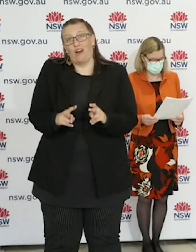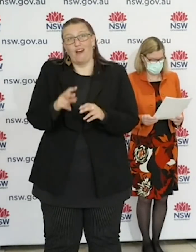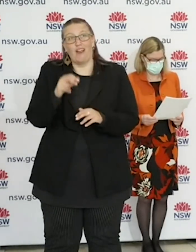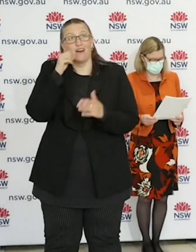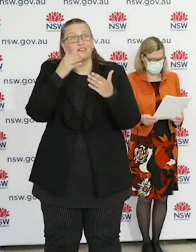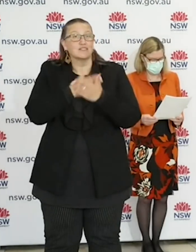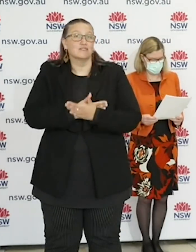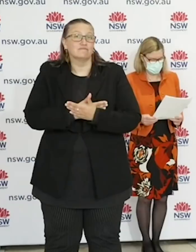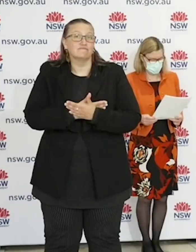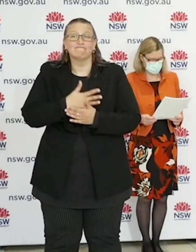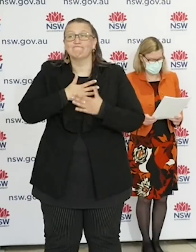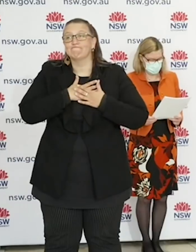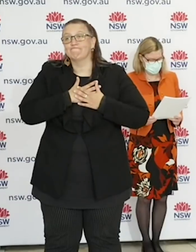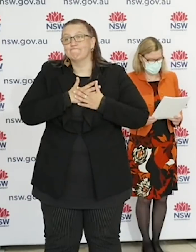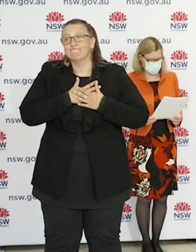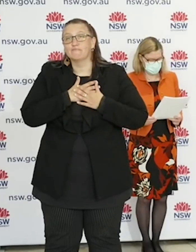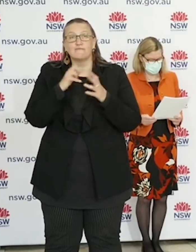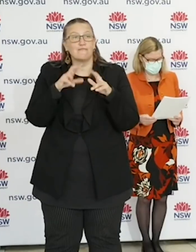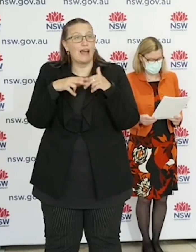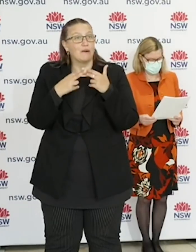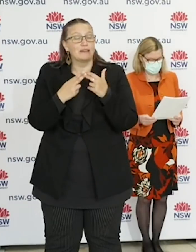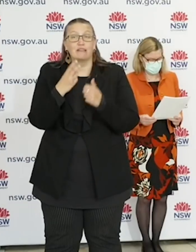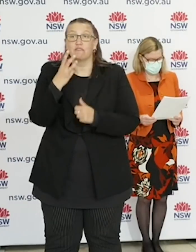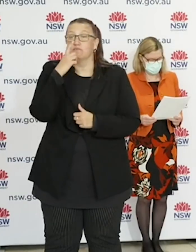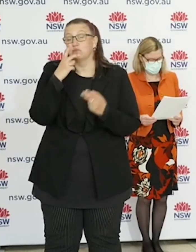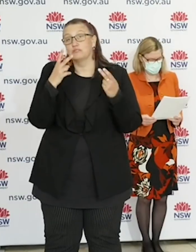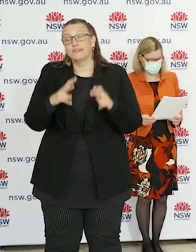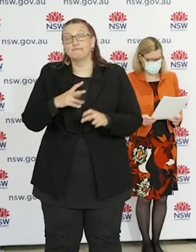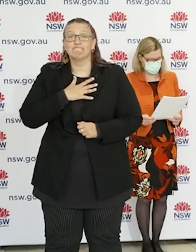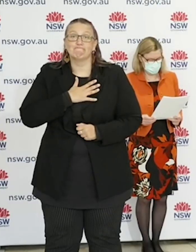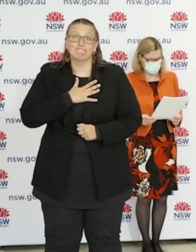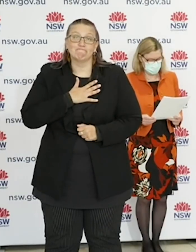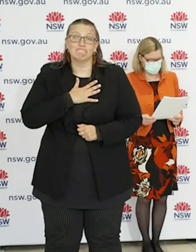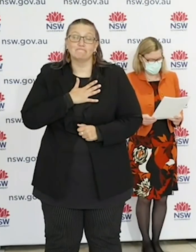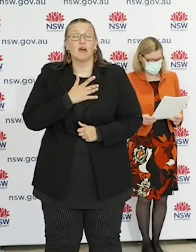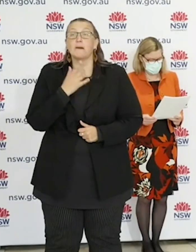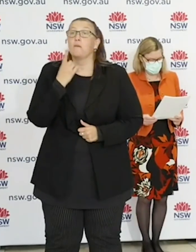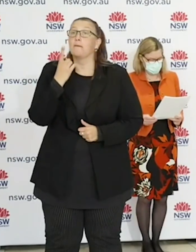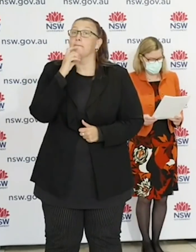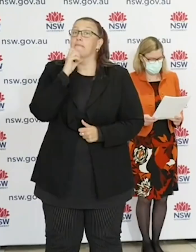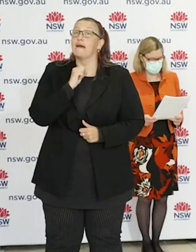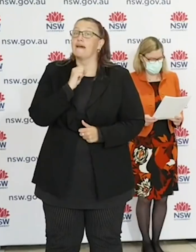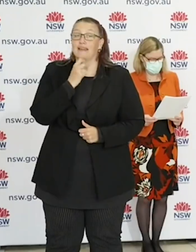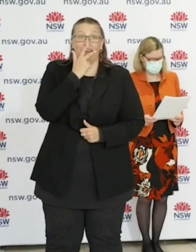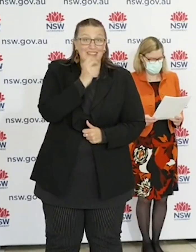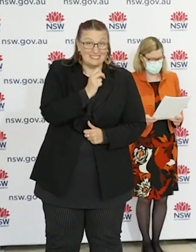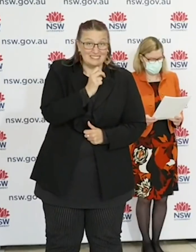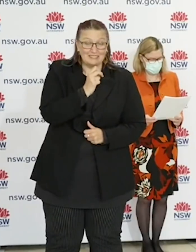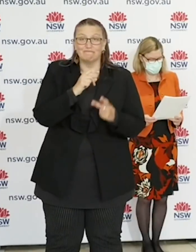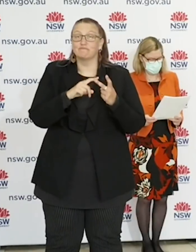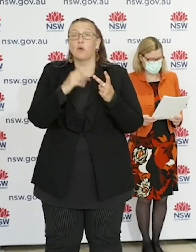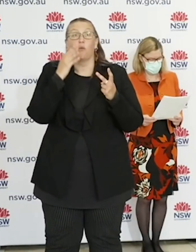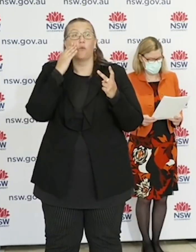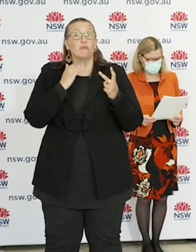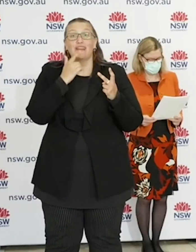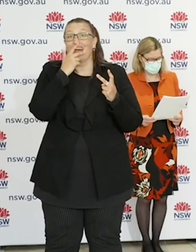deepest heartfelt condolences to all the loved ones of those 3 patients. One was a man in his 80s, one was a woman in her 80s,